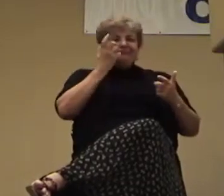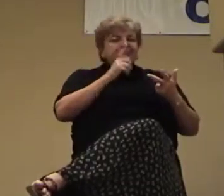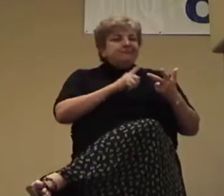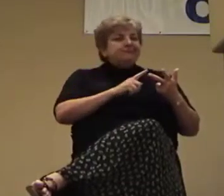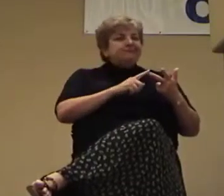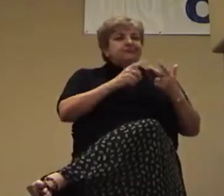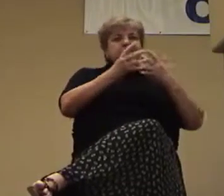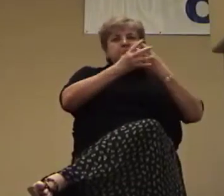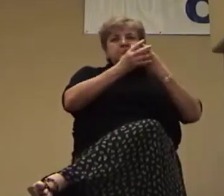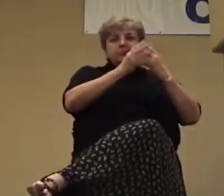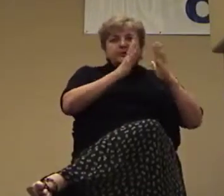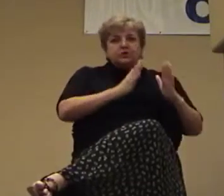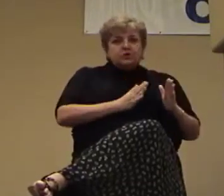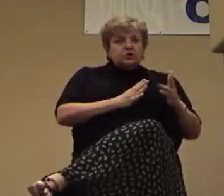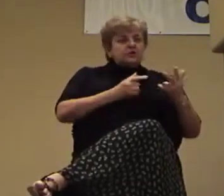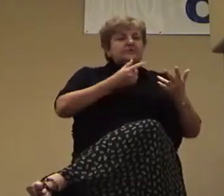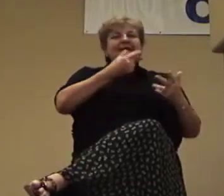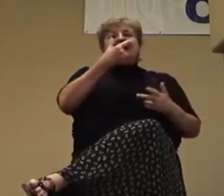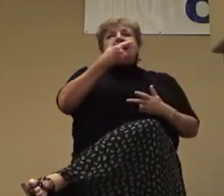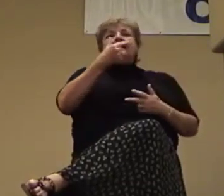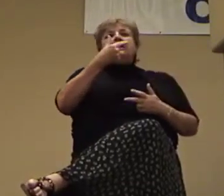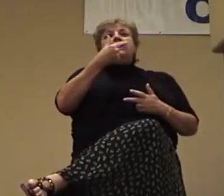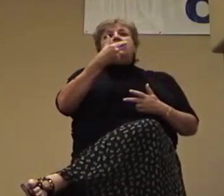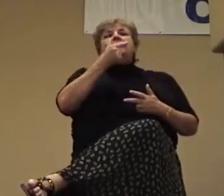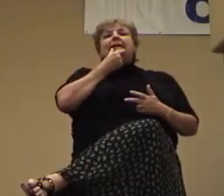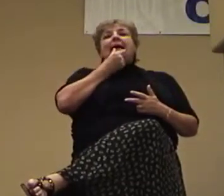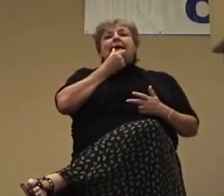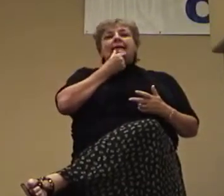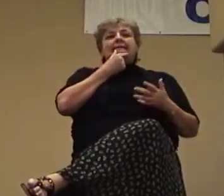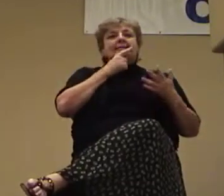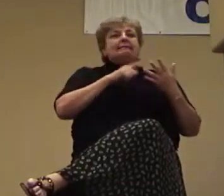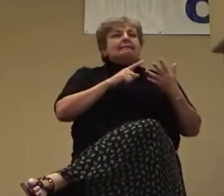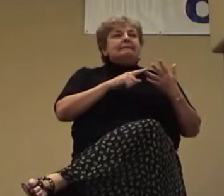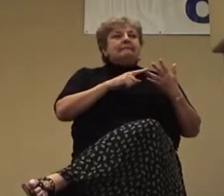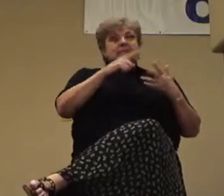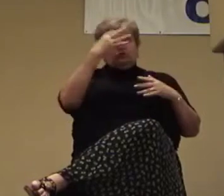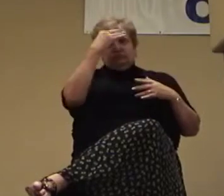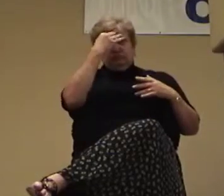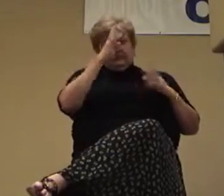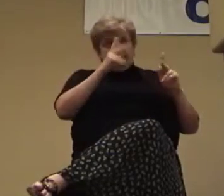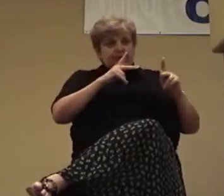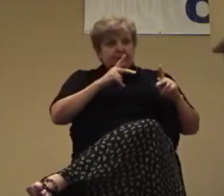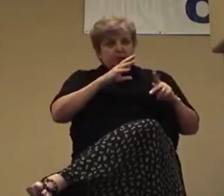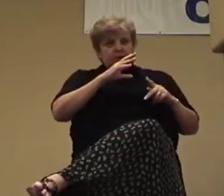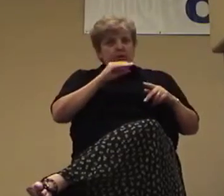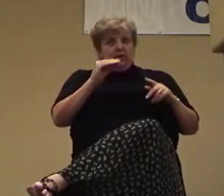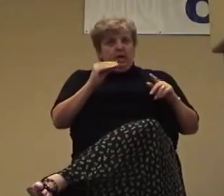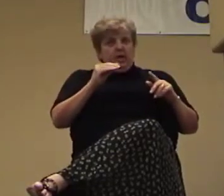prisoners, queers, plain crackpots, and fallen women were definitely out.